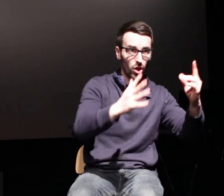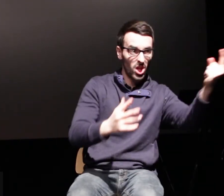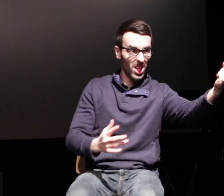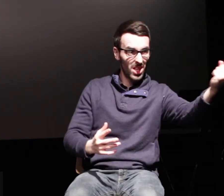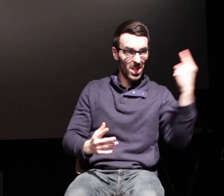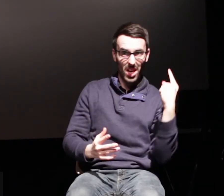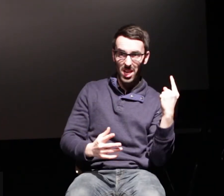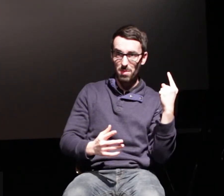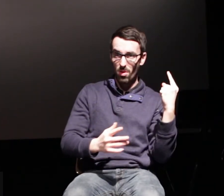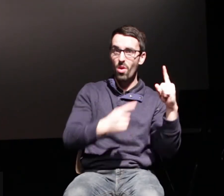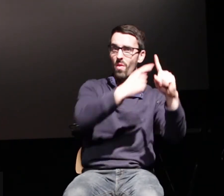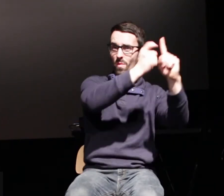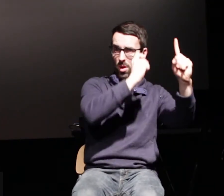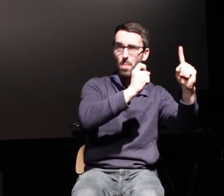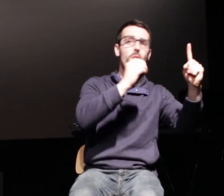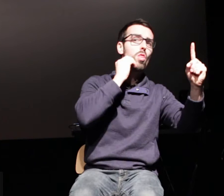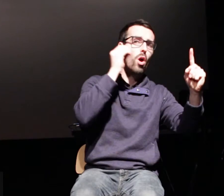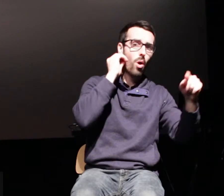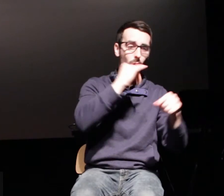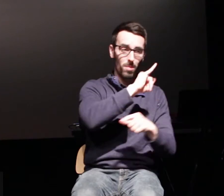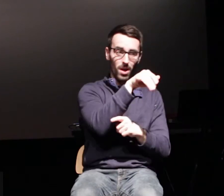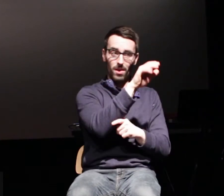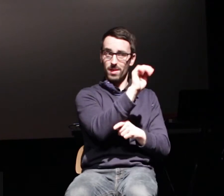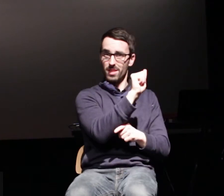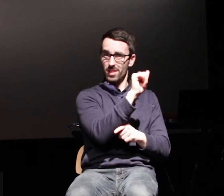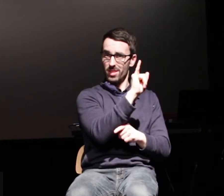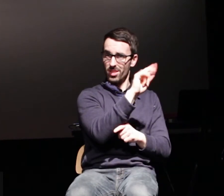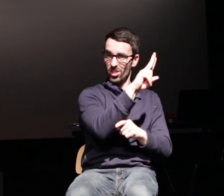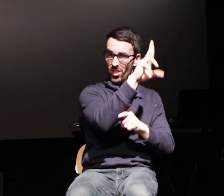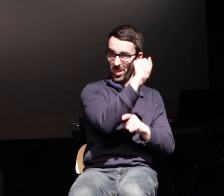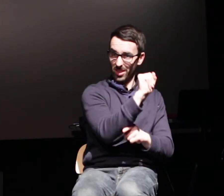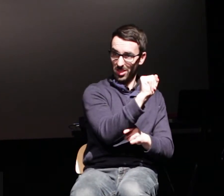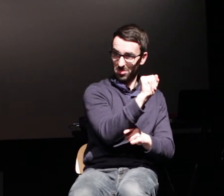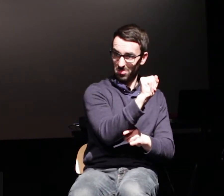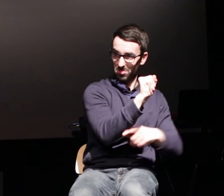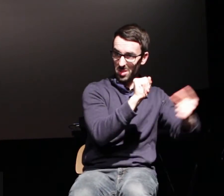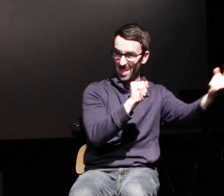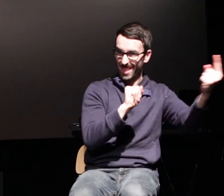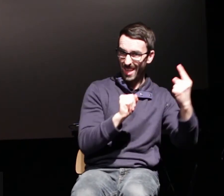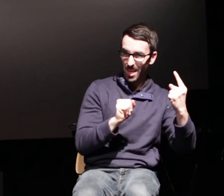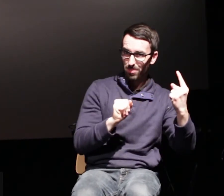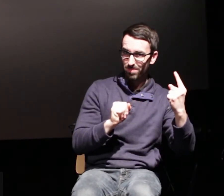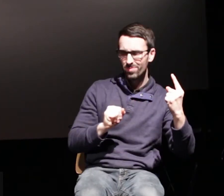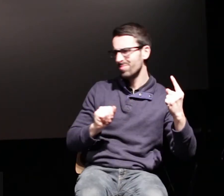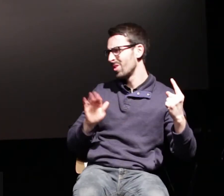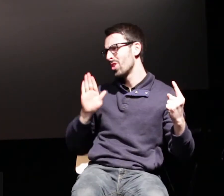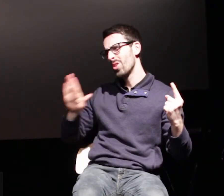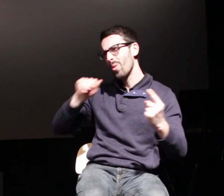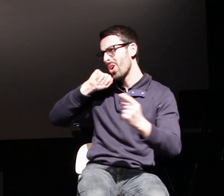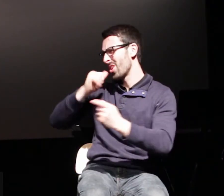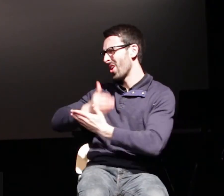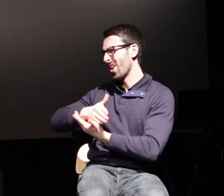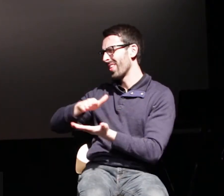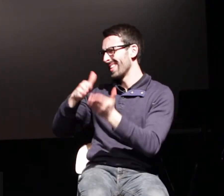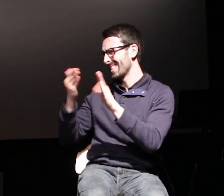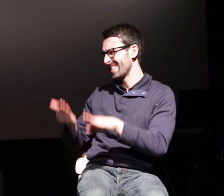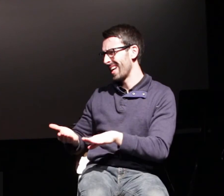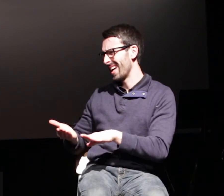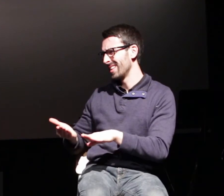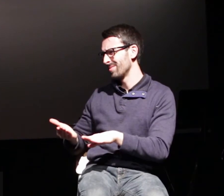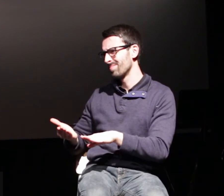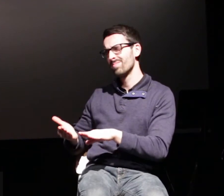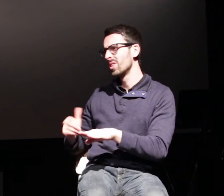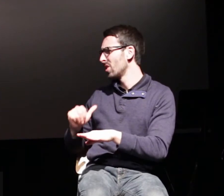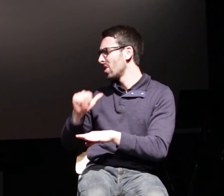Oh yeah, that's right. That's still happening. They told him, "Your daughter is dead. There's no use troubling the teacher now. But